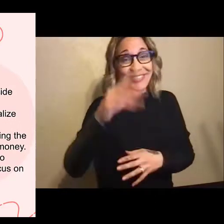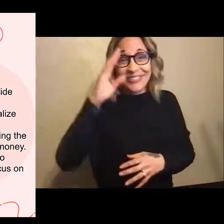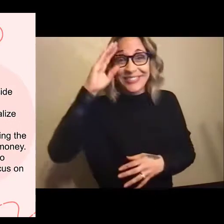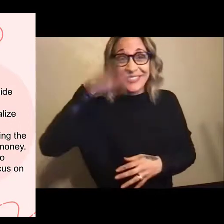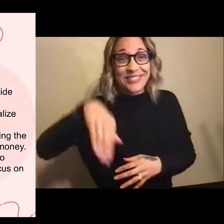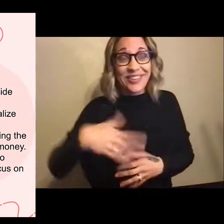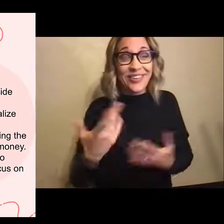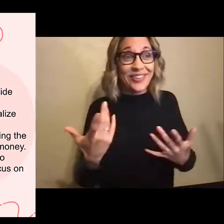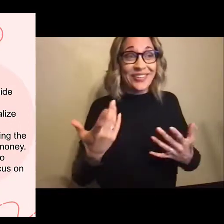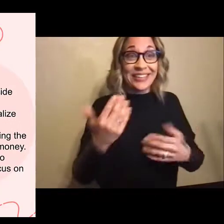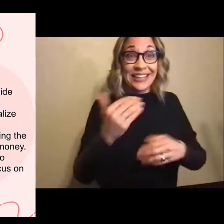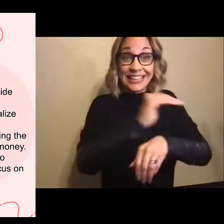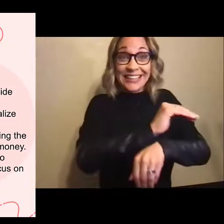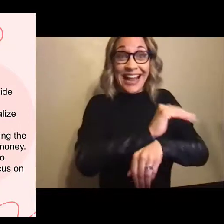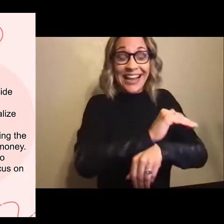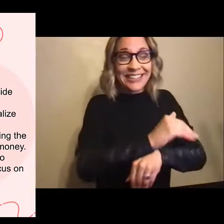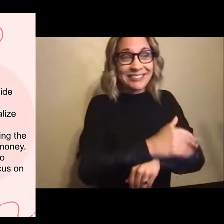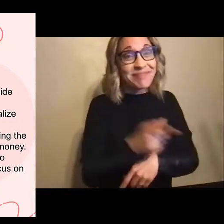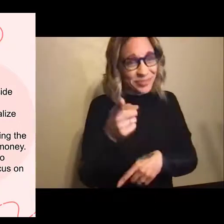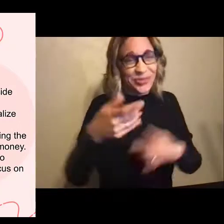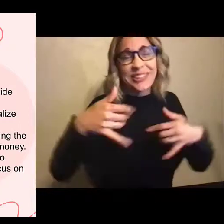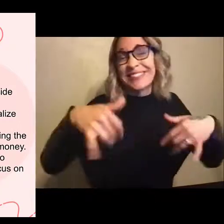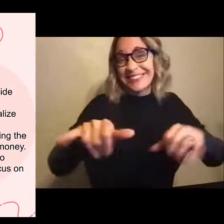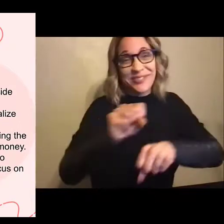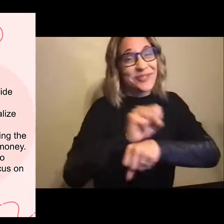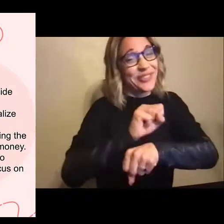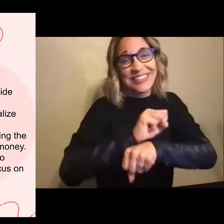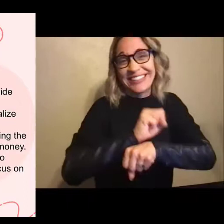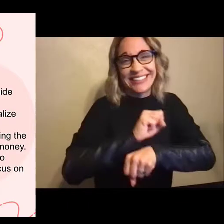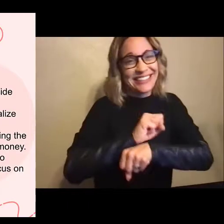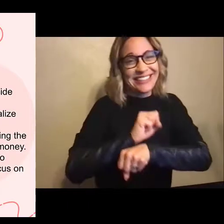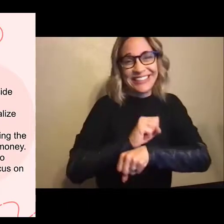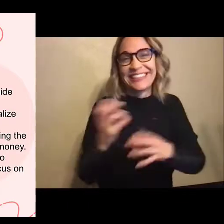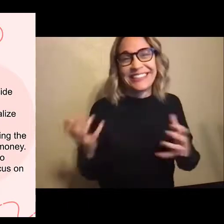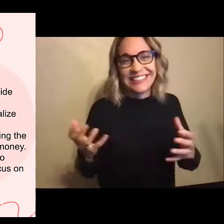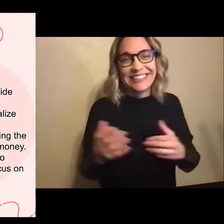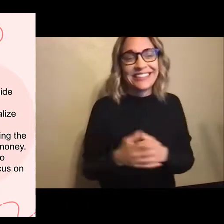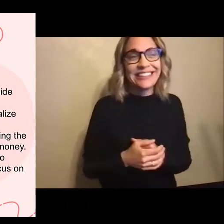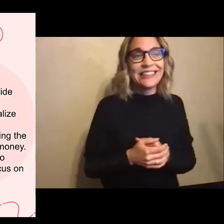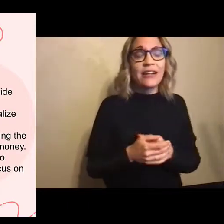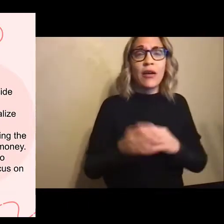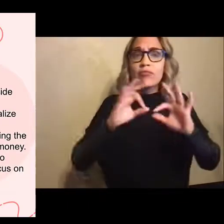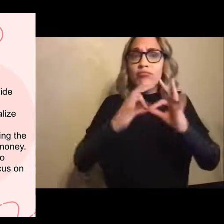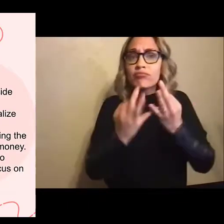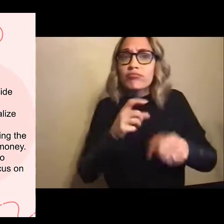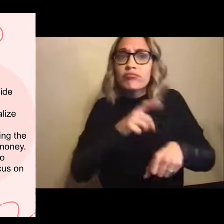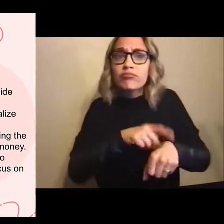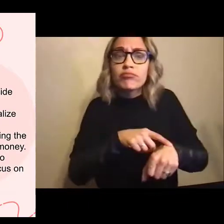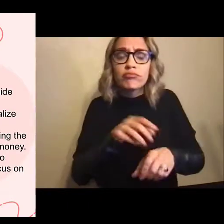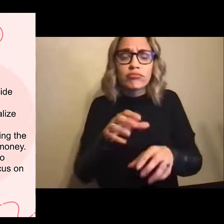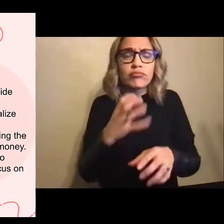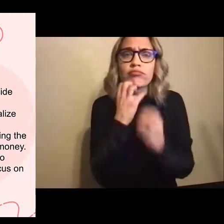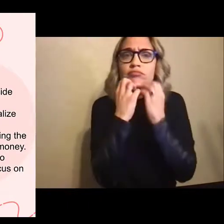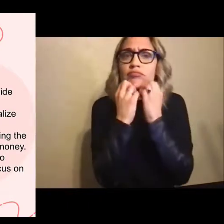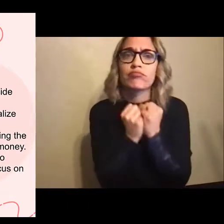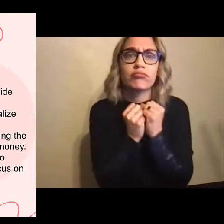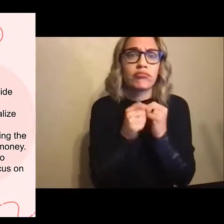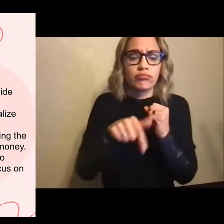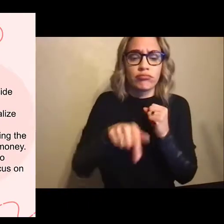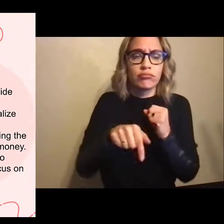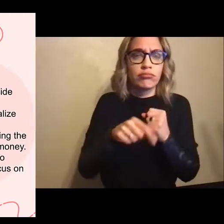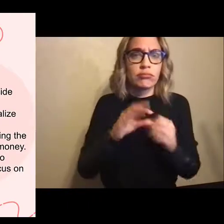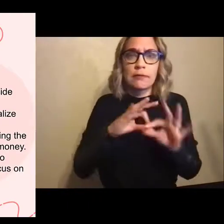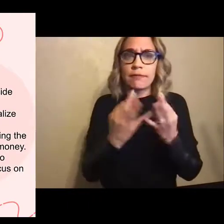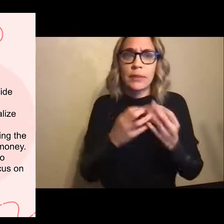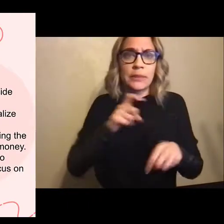you're an entrepreneur, for example, night work is a must. You still work at night, just